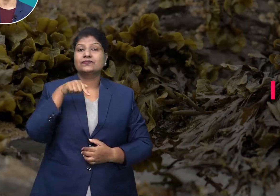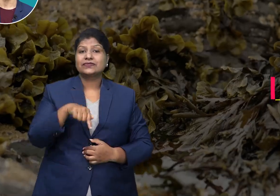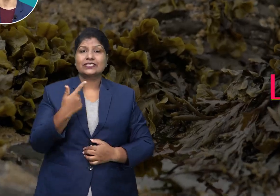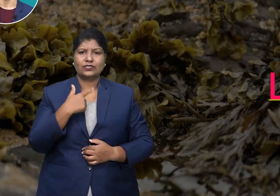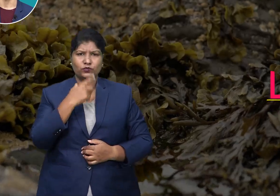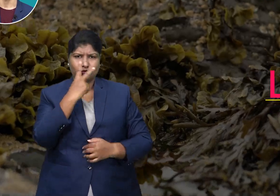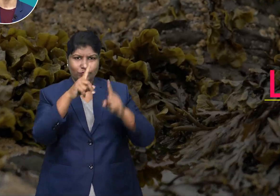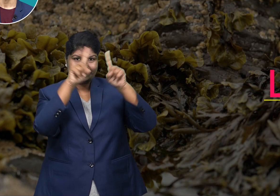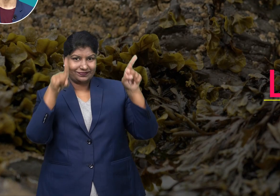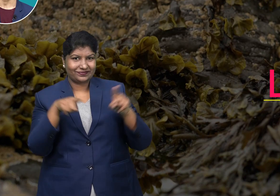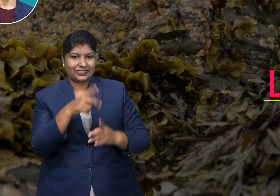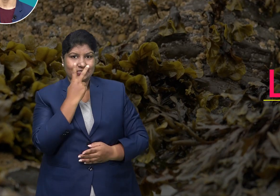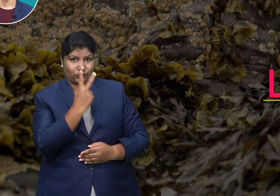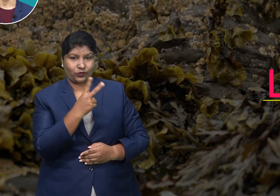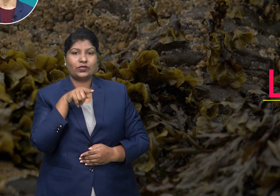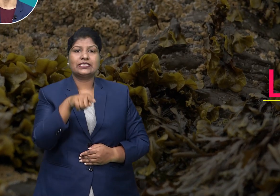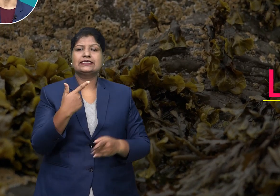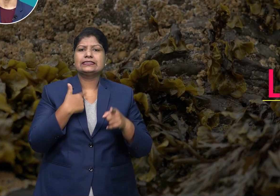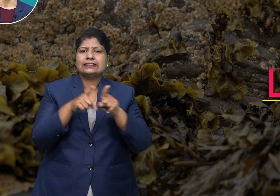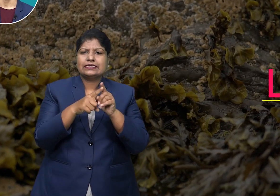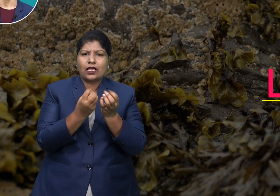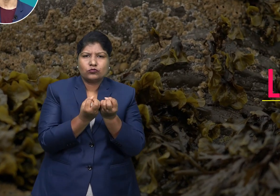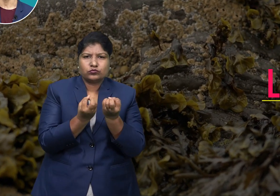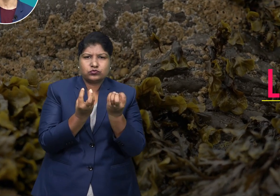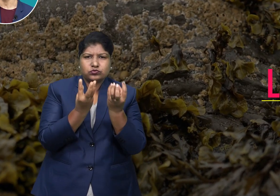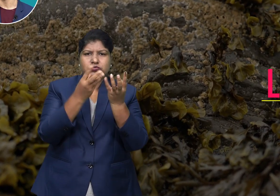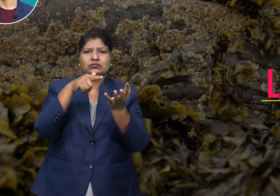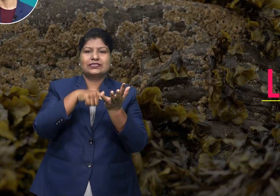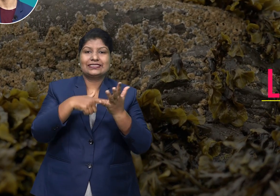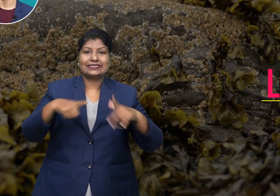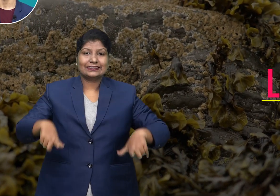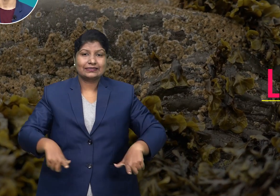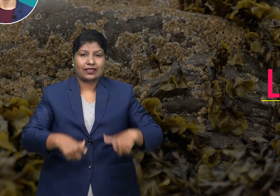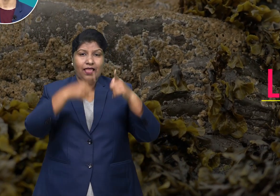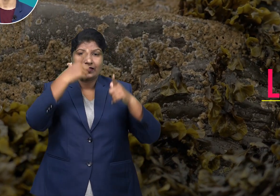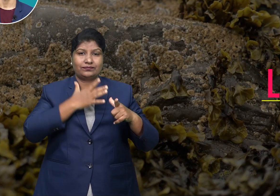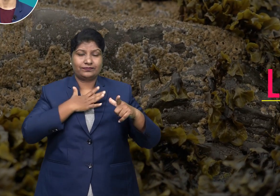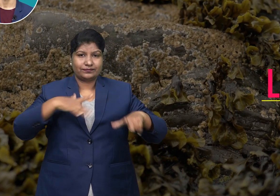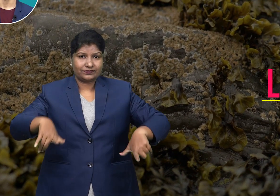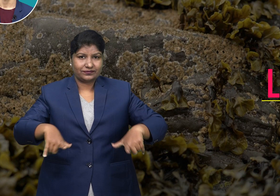The figure shows such a colony growing on a tree trunk.